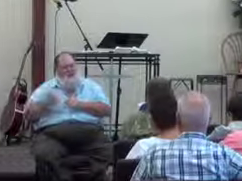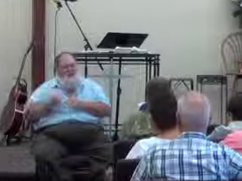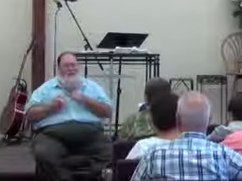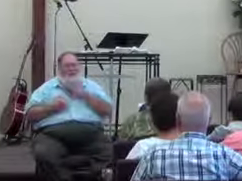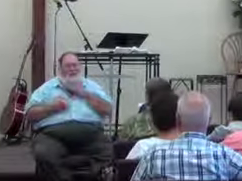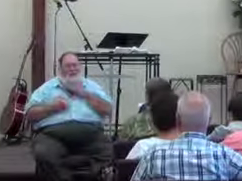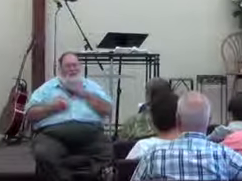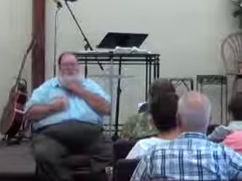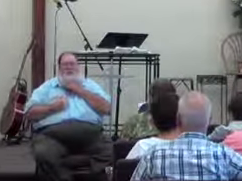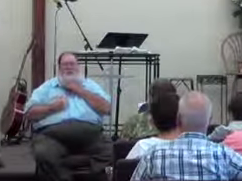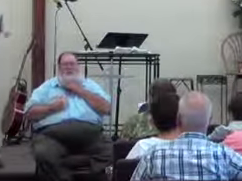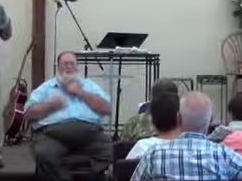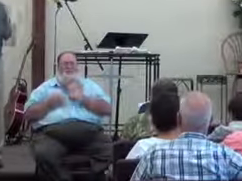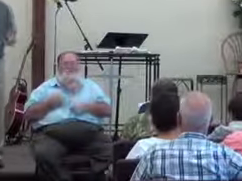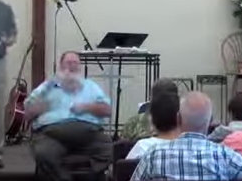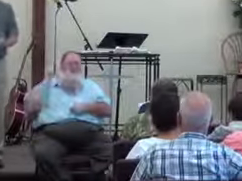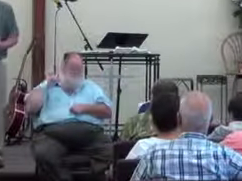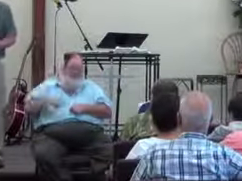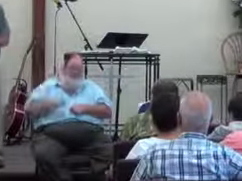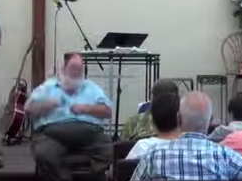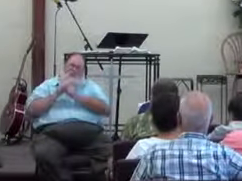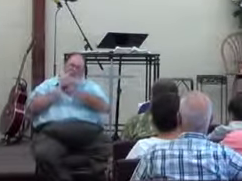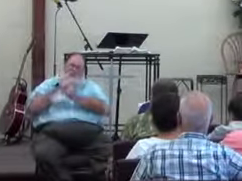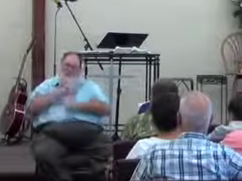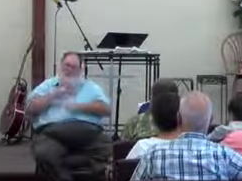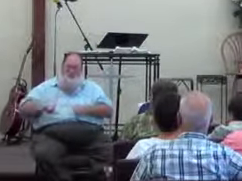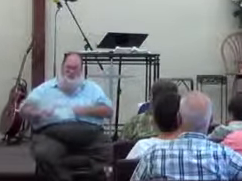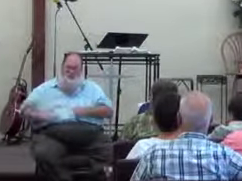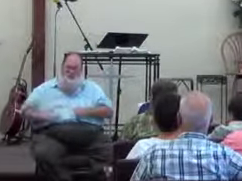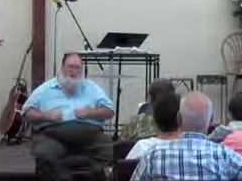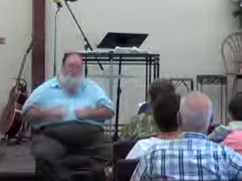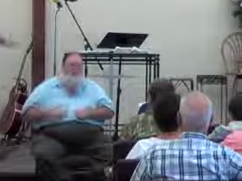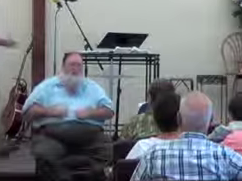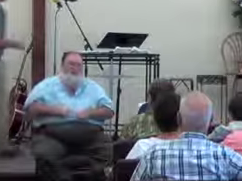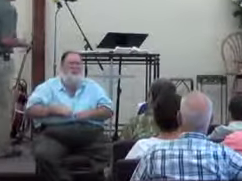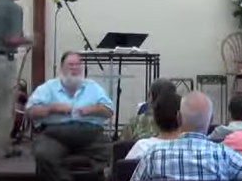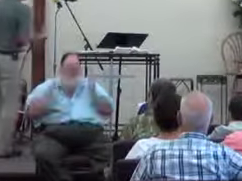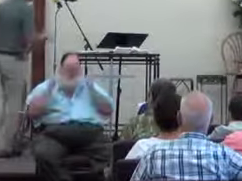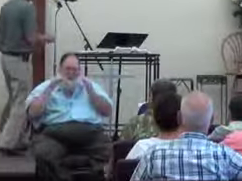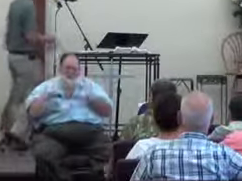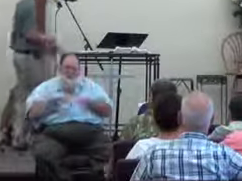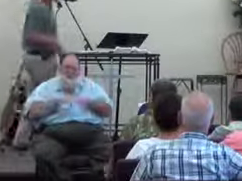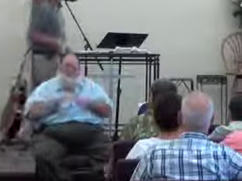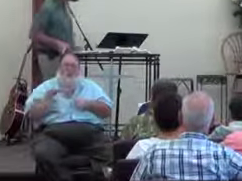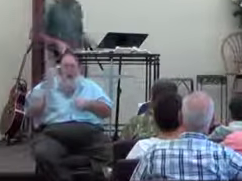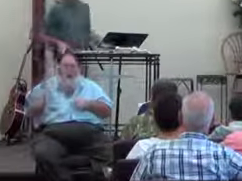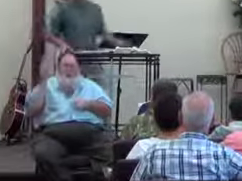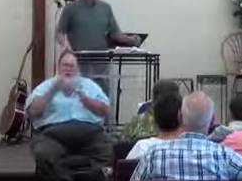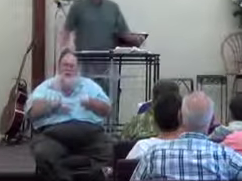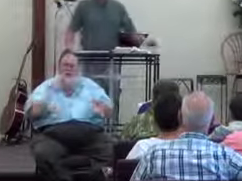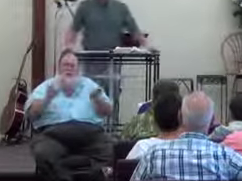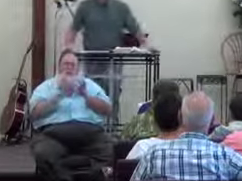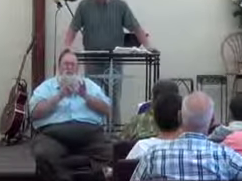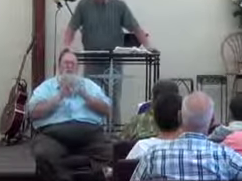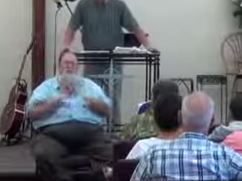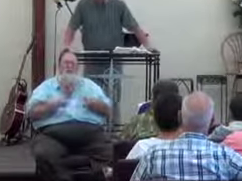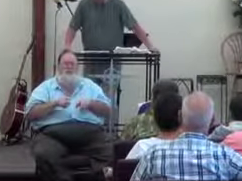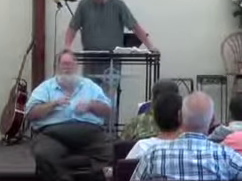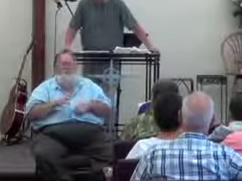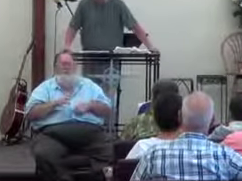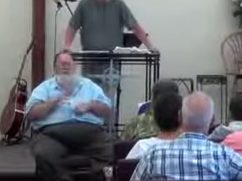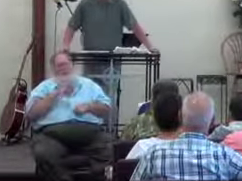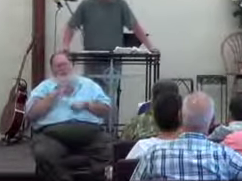have to do. But no, we are expected to do this because he is worthy. When we think about being forced to do something, I praise God